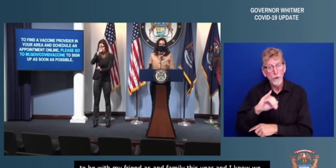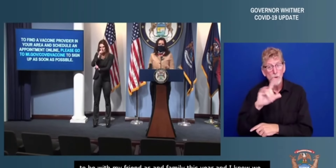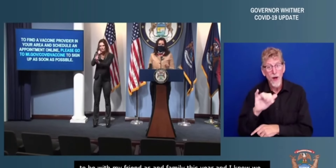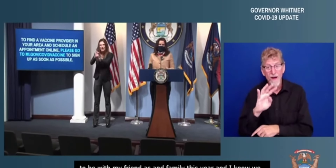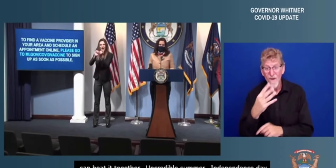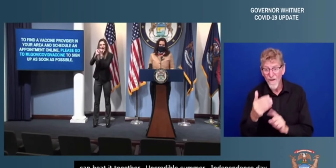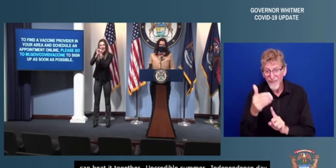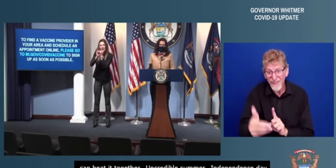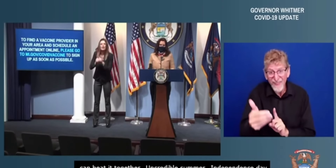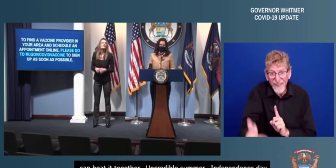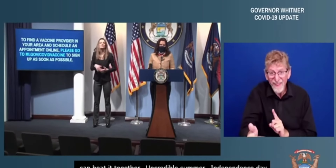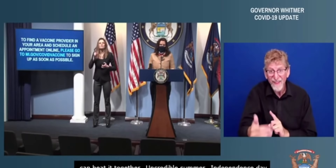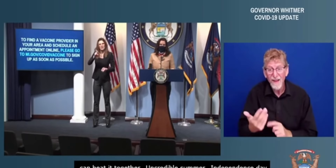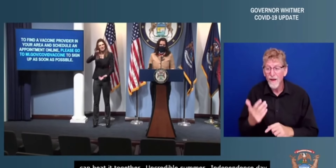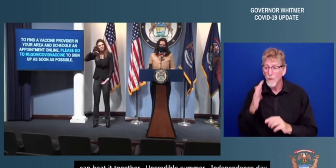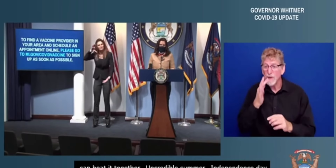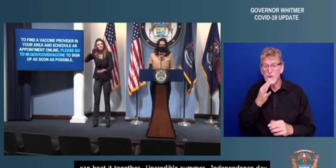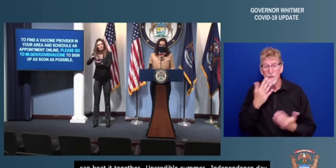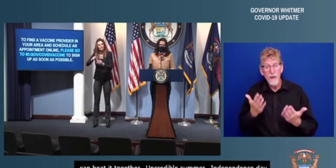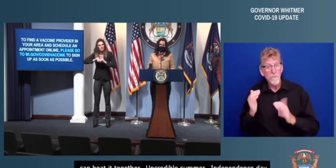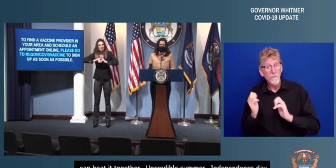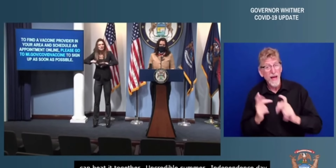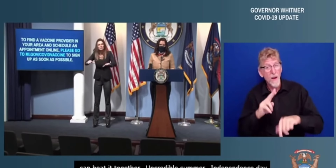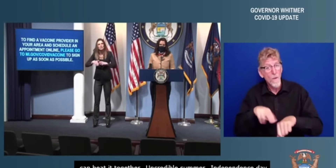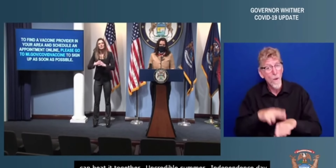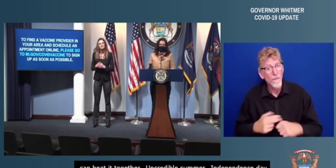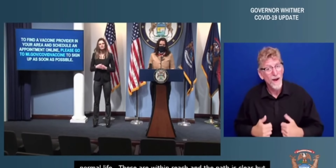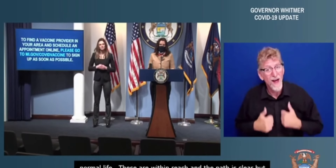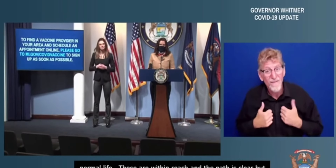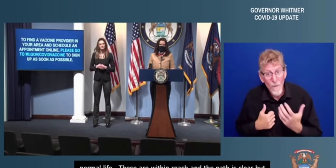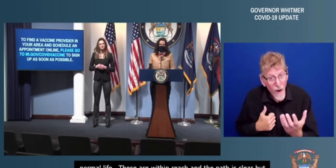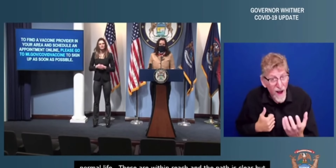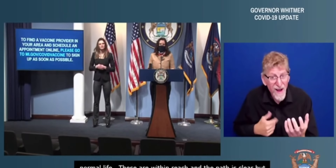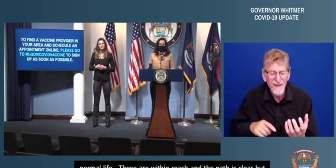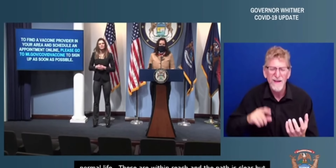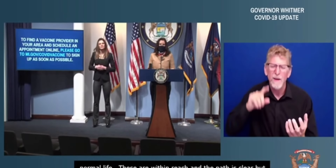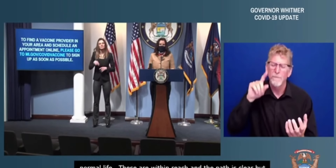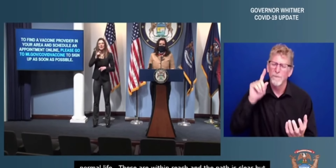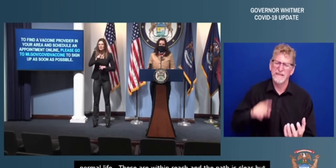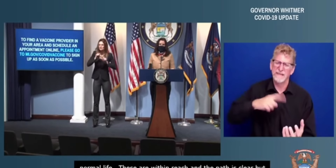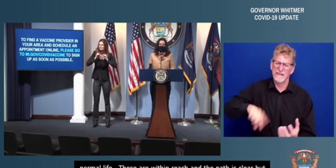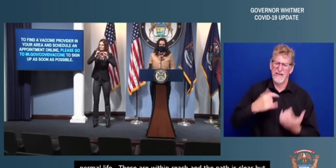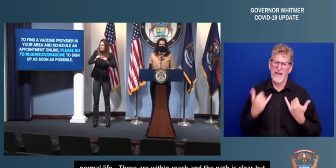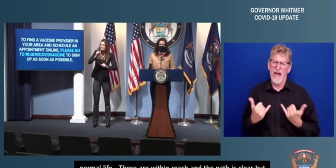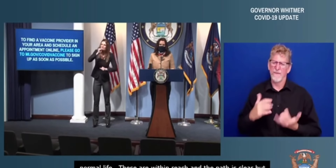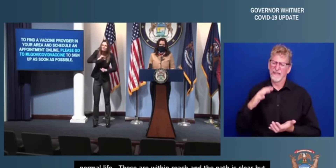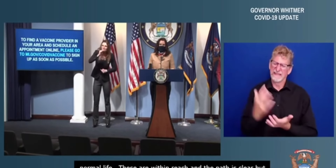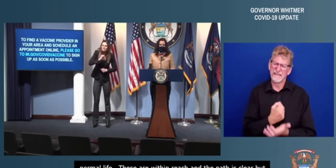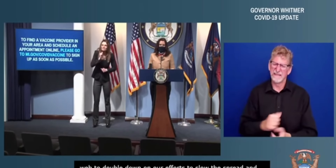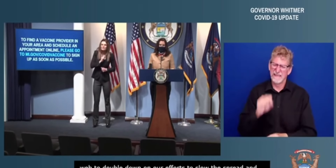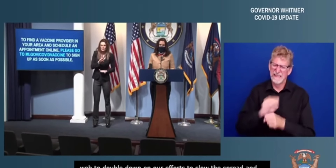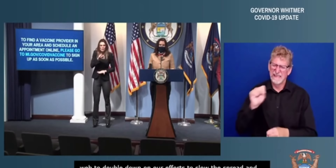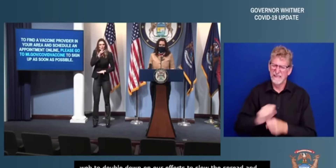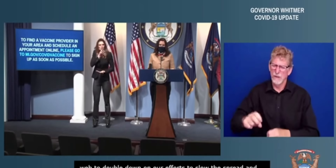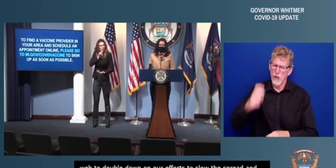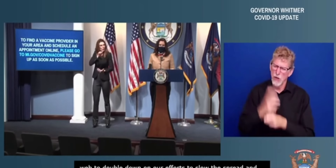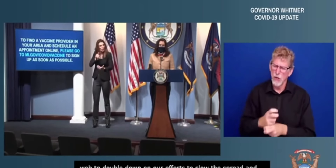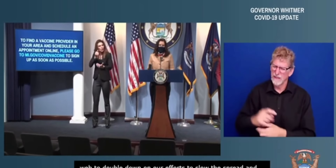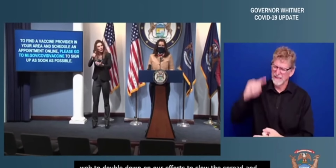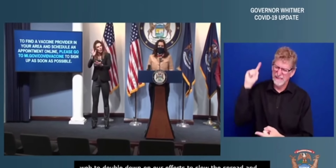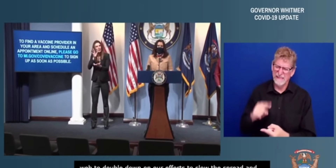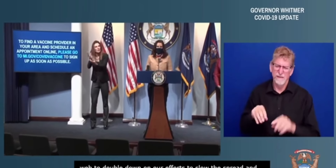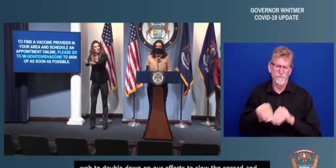to double down on our efforts now to slow the spread and get vaccinated. We have to hang on a bit longer. I know we